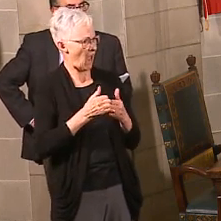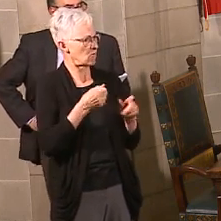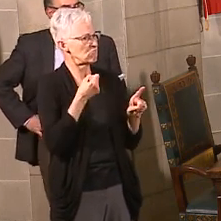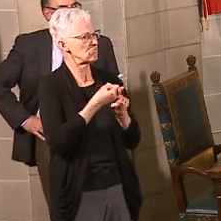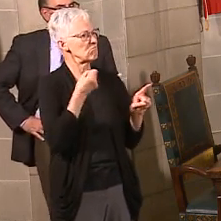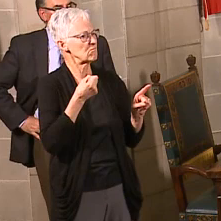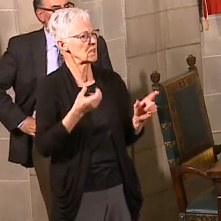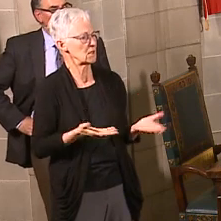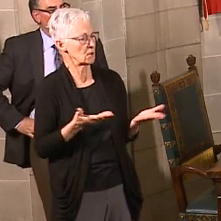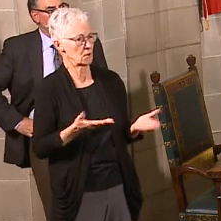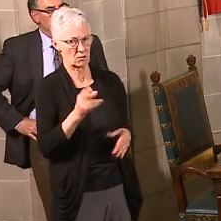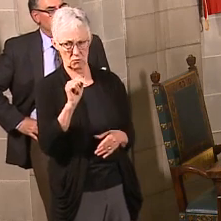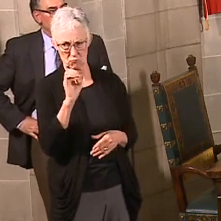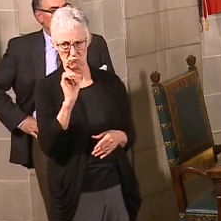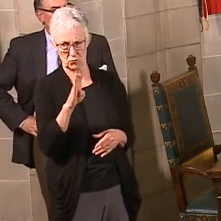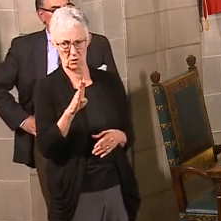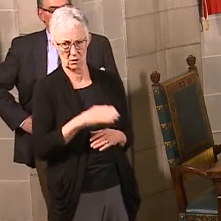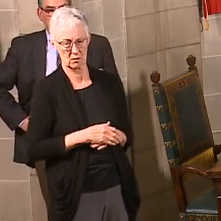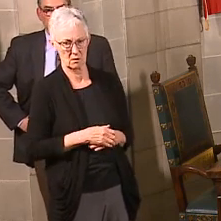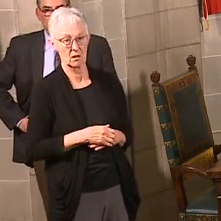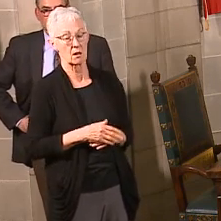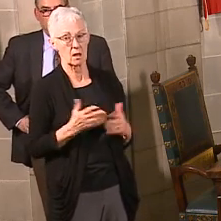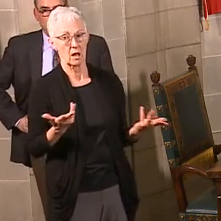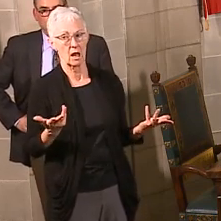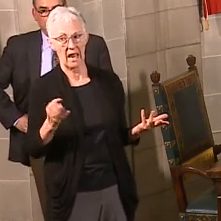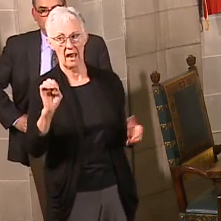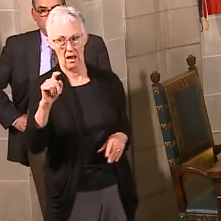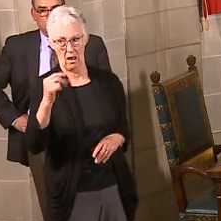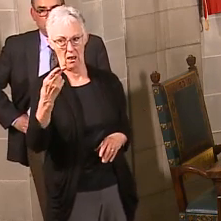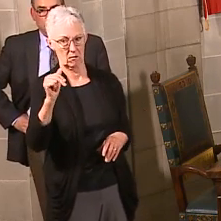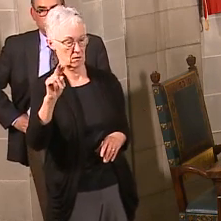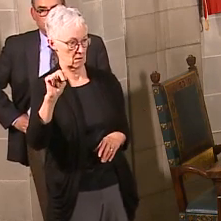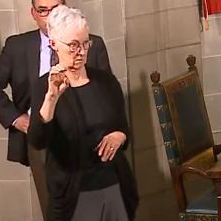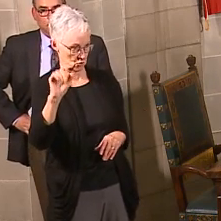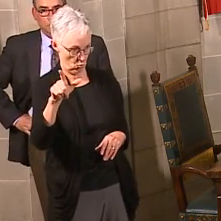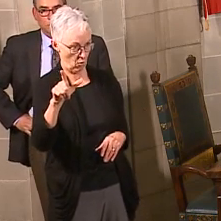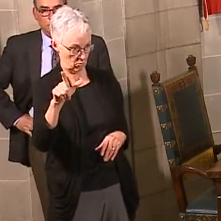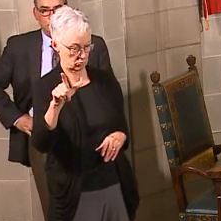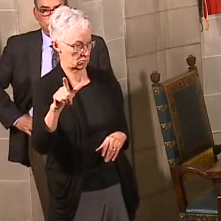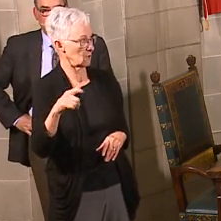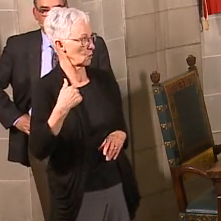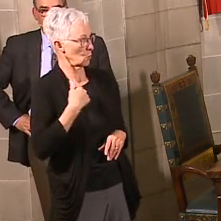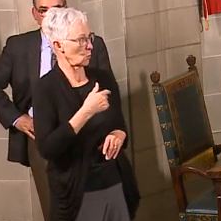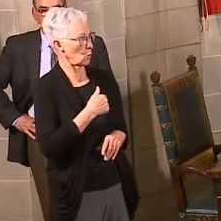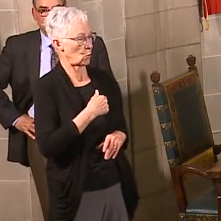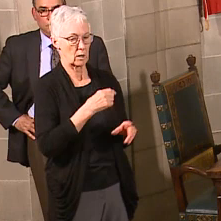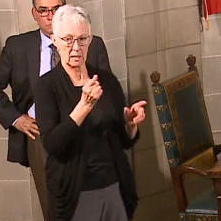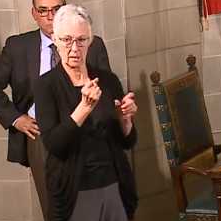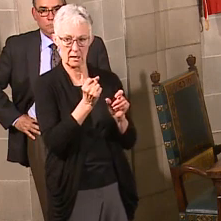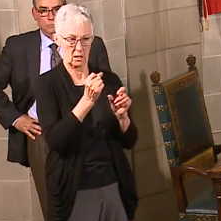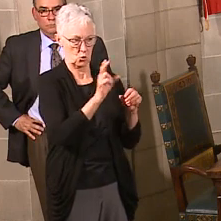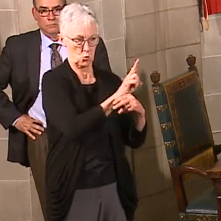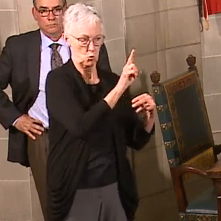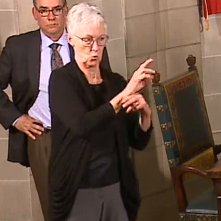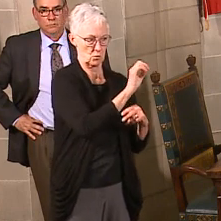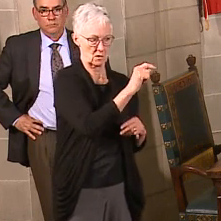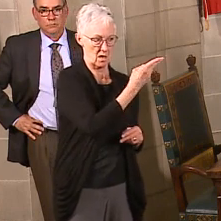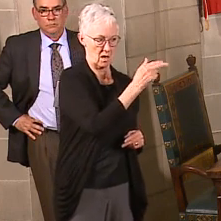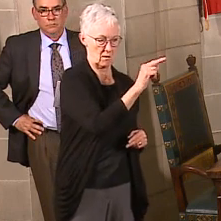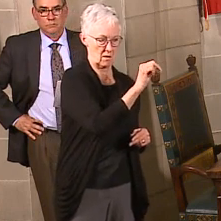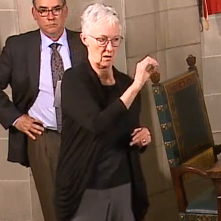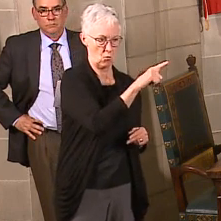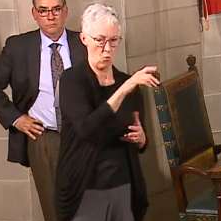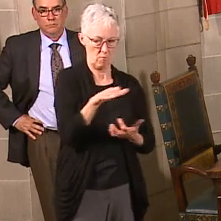that's going to have an impact on Nebraska is with our ethanol industry. This is an industry that, as we know, we blend ethanol into our fuel supply. It's also important,